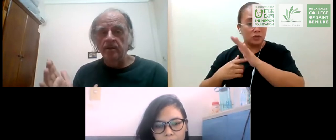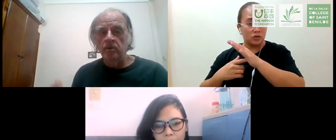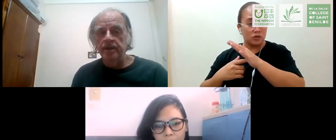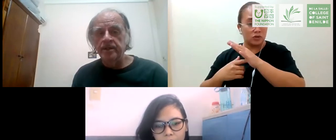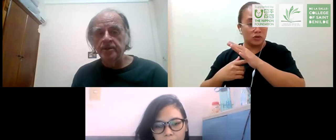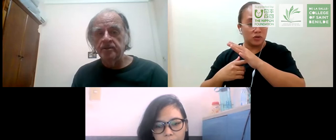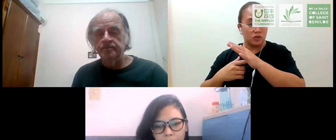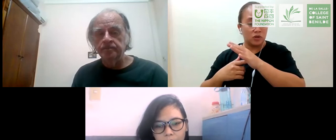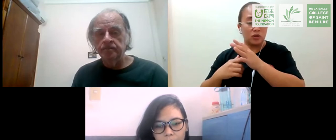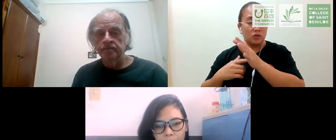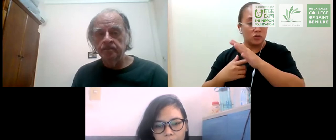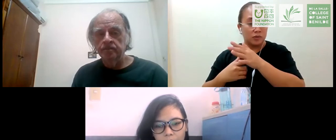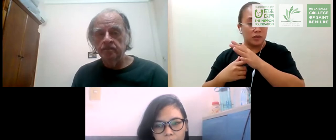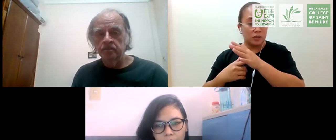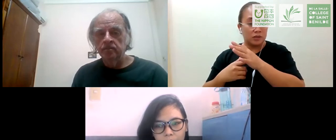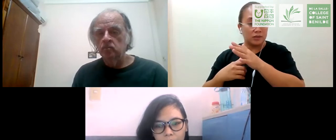dominant hand orientation,